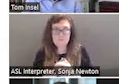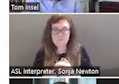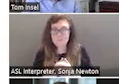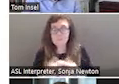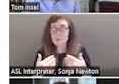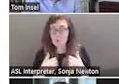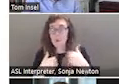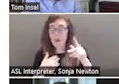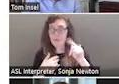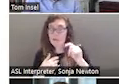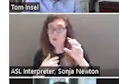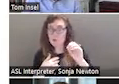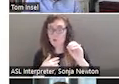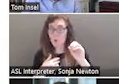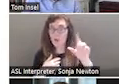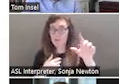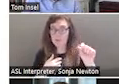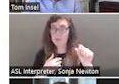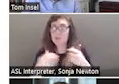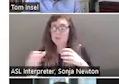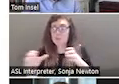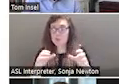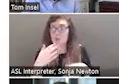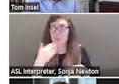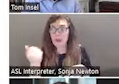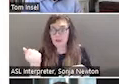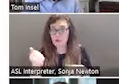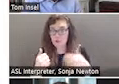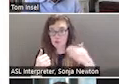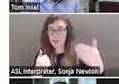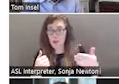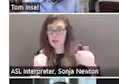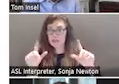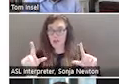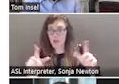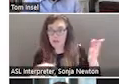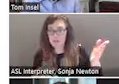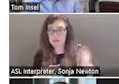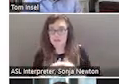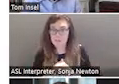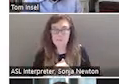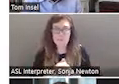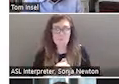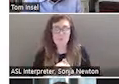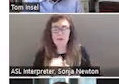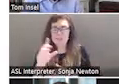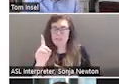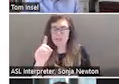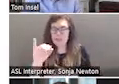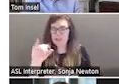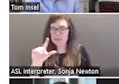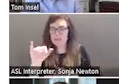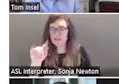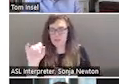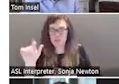far better. And of course, we also have the tools, next slide, for measuring. We call this digital phenotyping. But